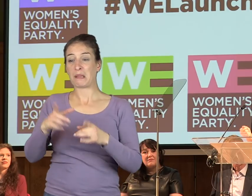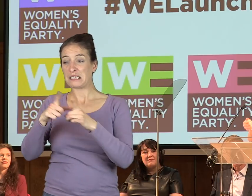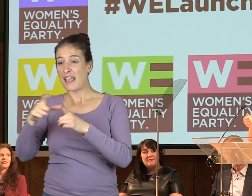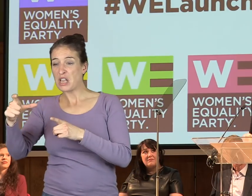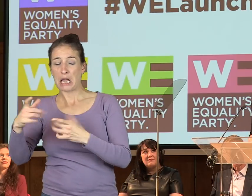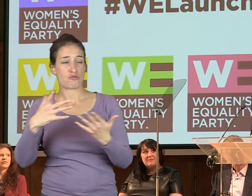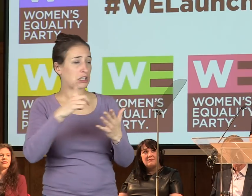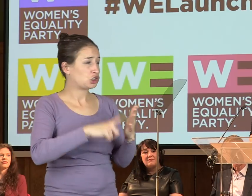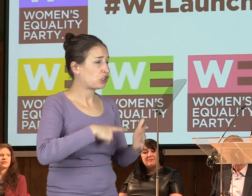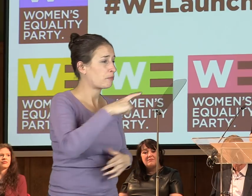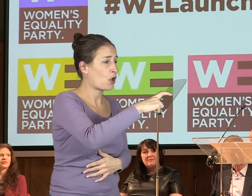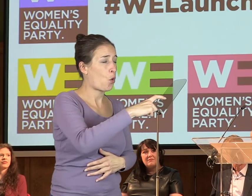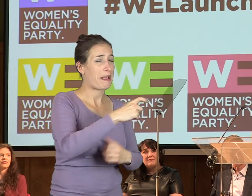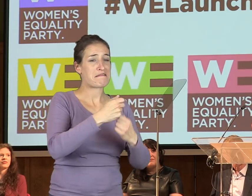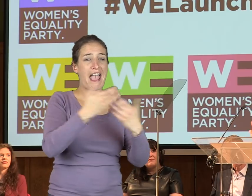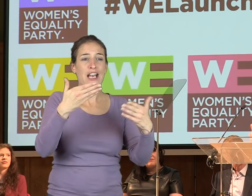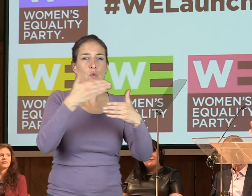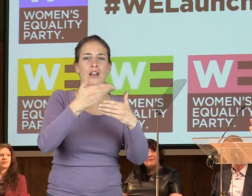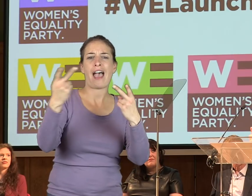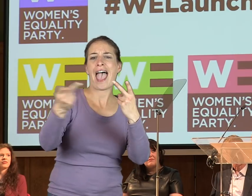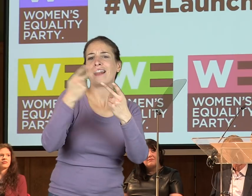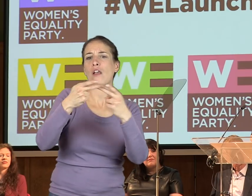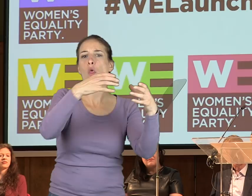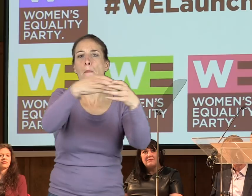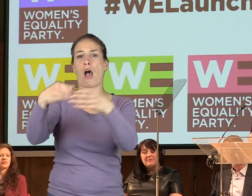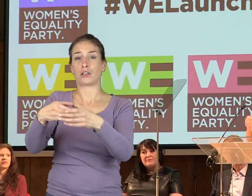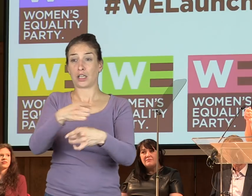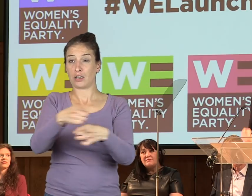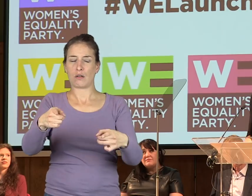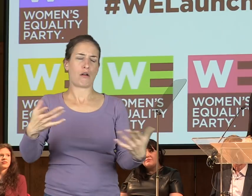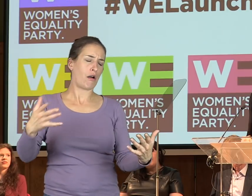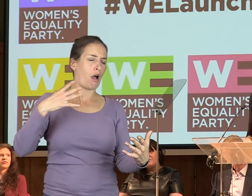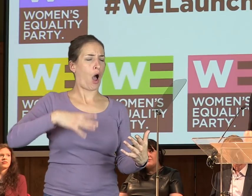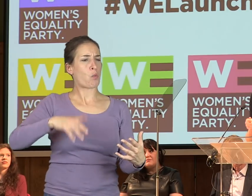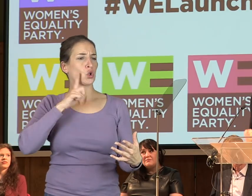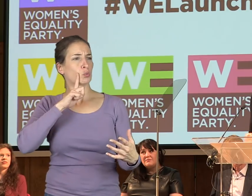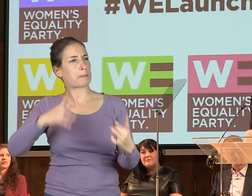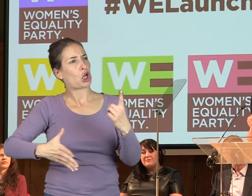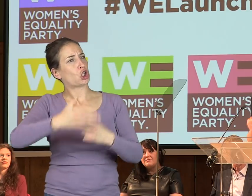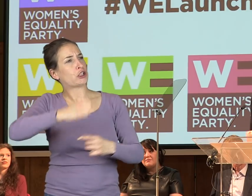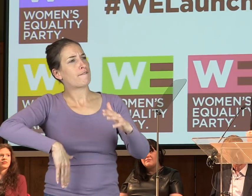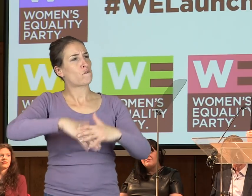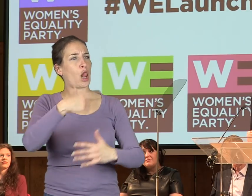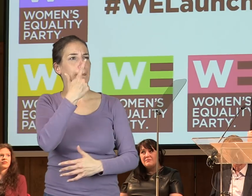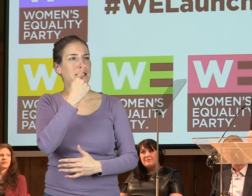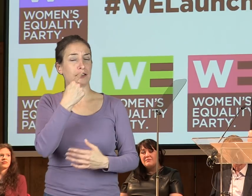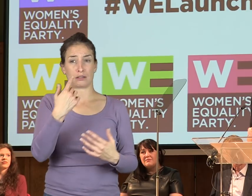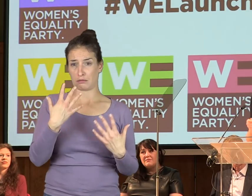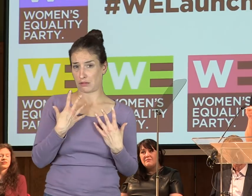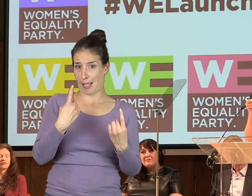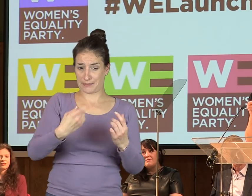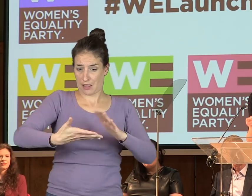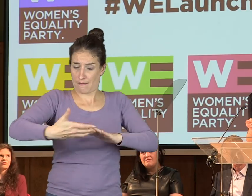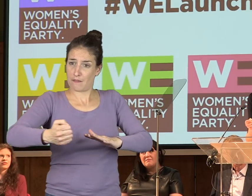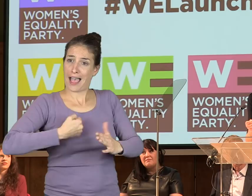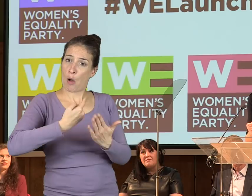want women to fulfil their potential, then take on these policies. We will stand against you at election time.